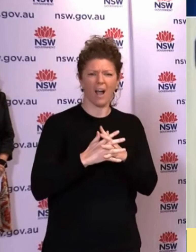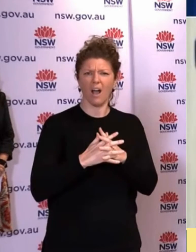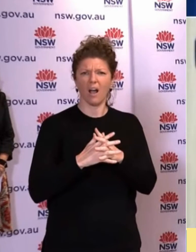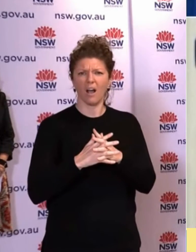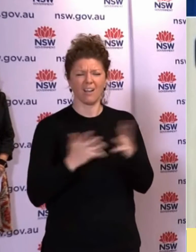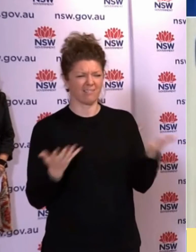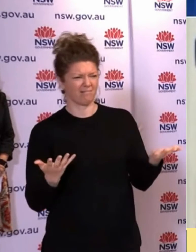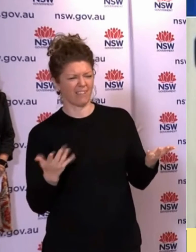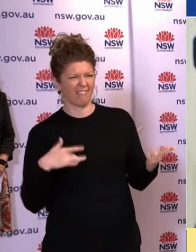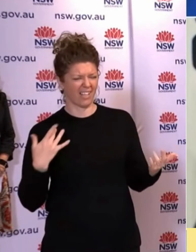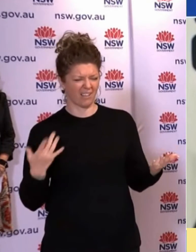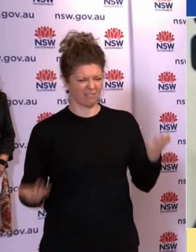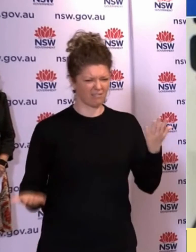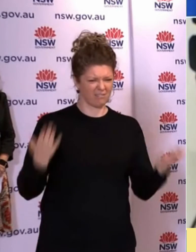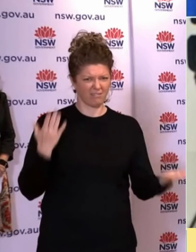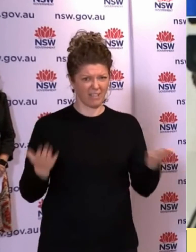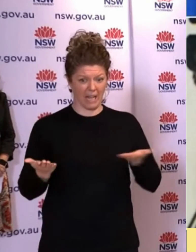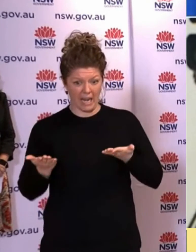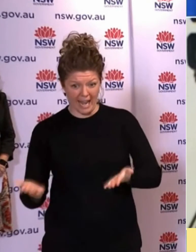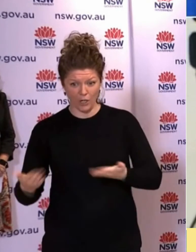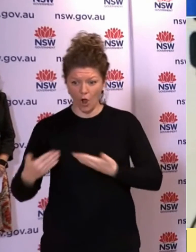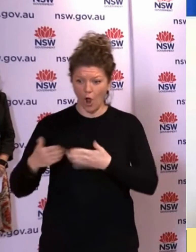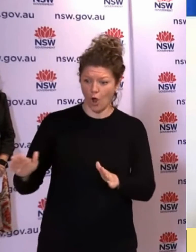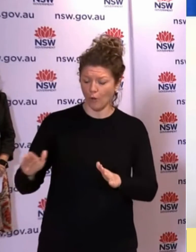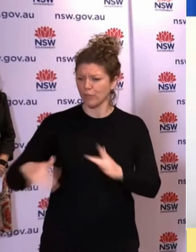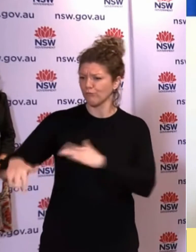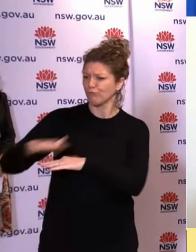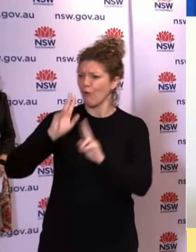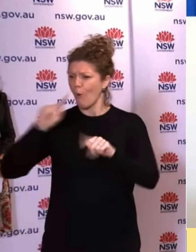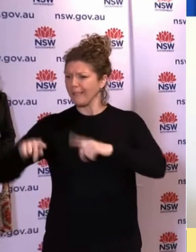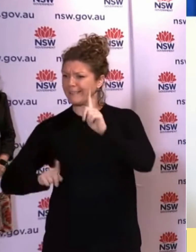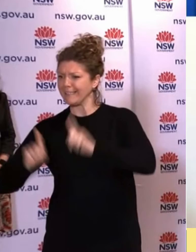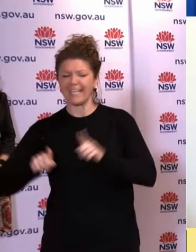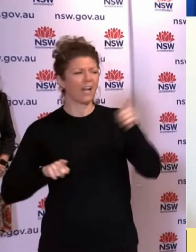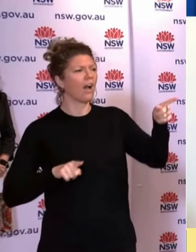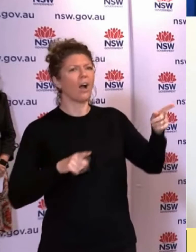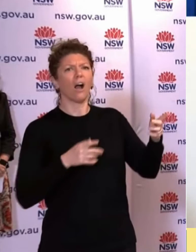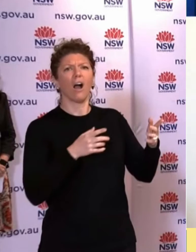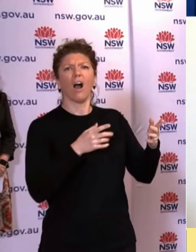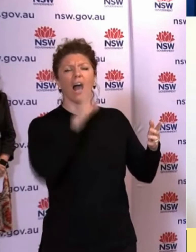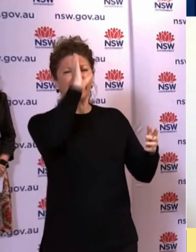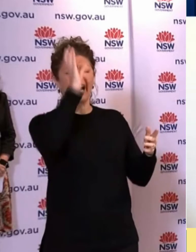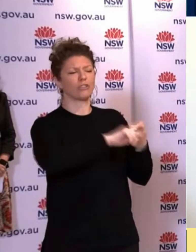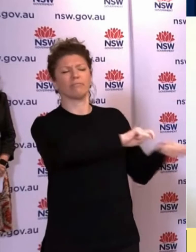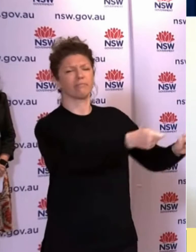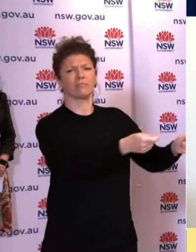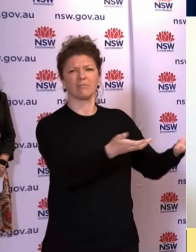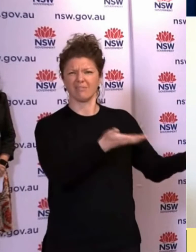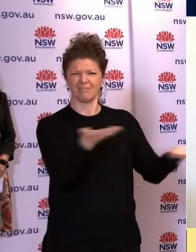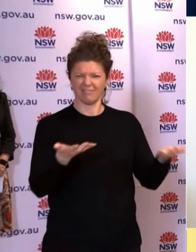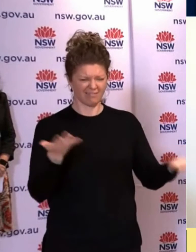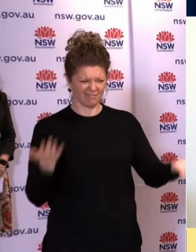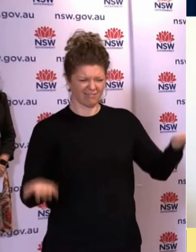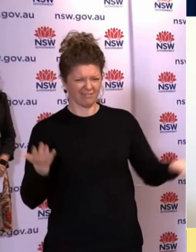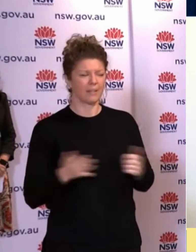lock down regional New South Wales if the vaccination rate's there? I think we're aiming to get 80%. The Doherty report looks